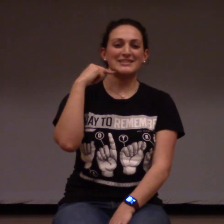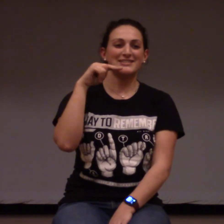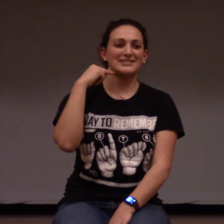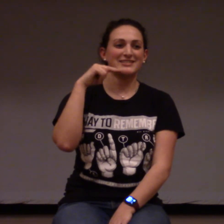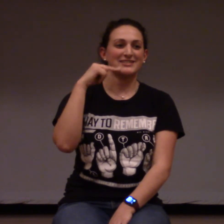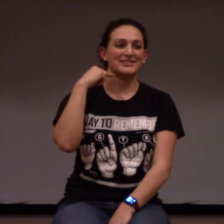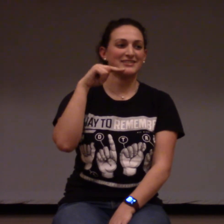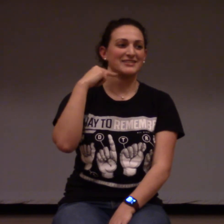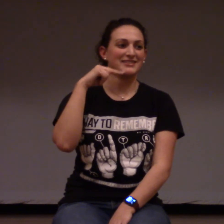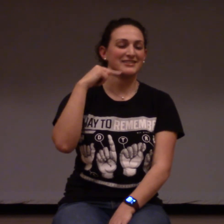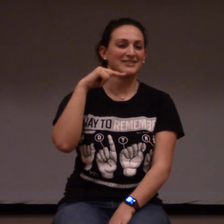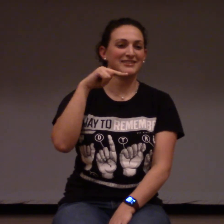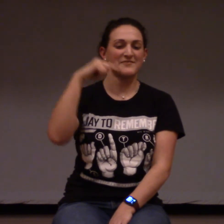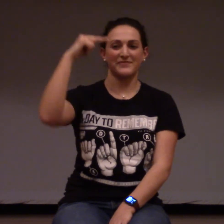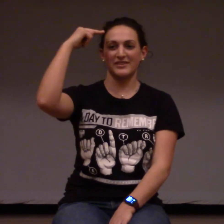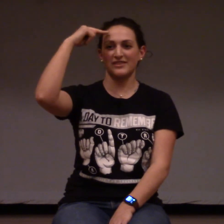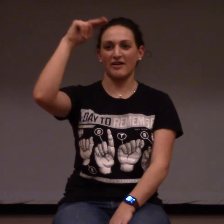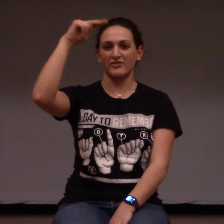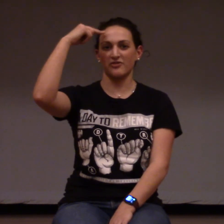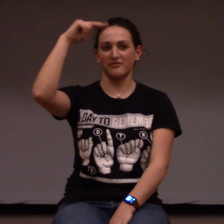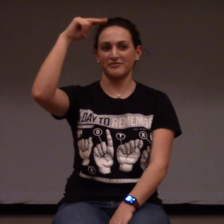niece, nephew.